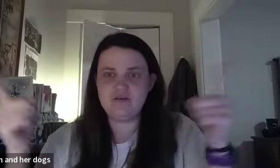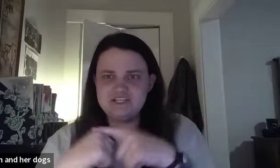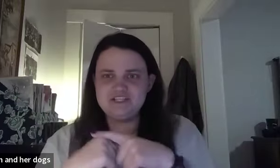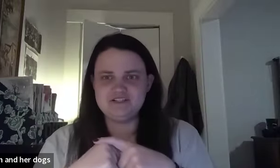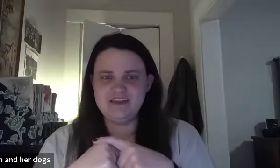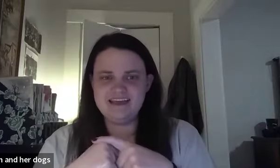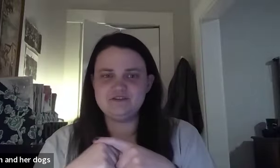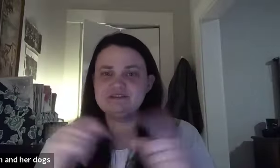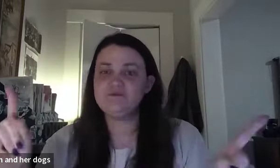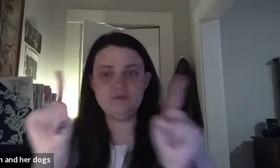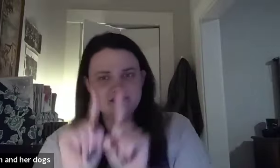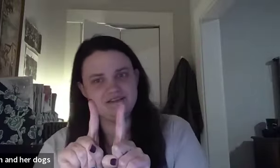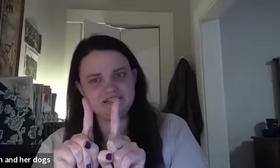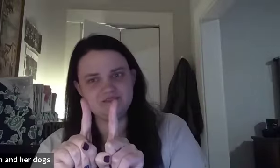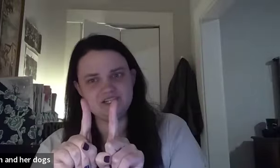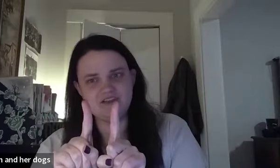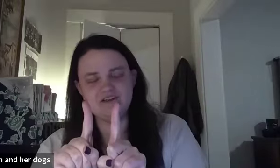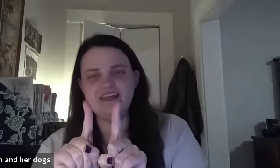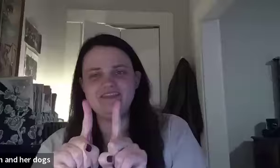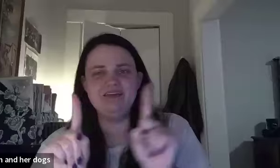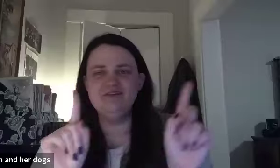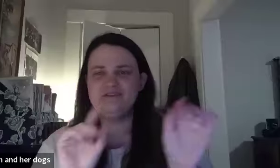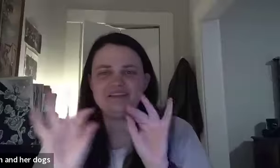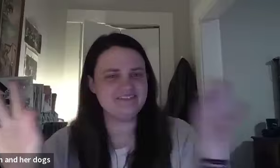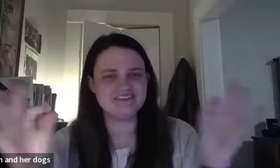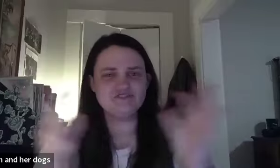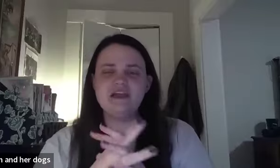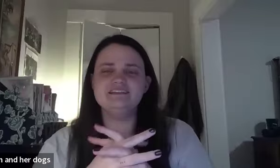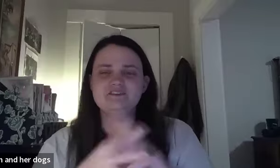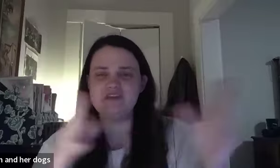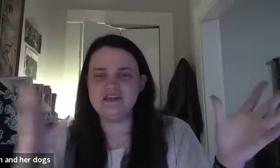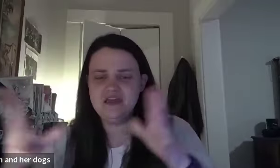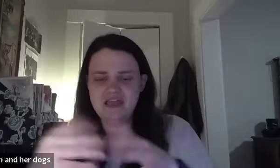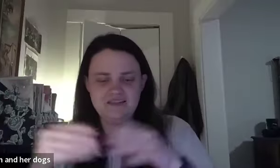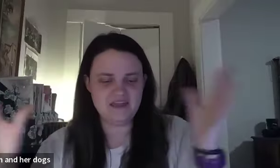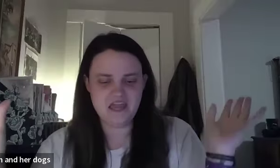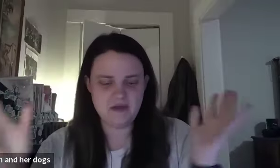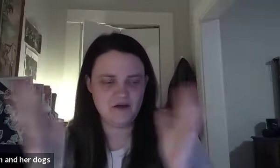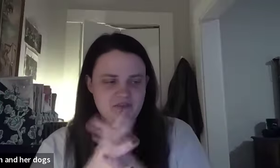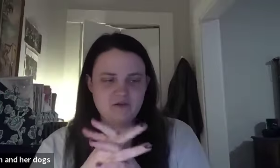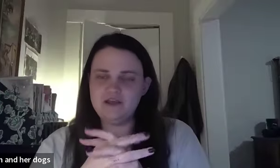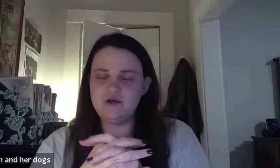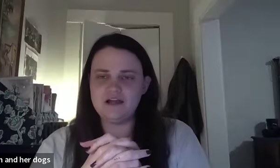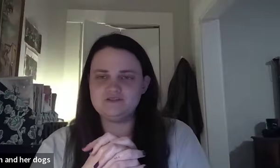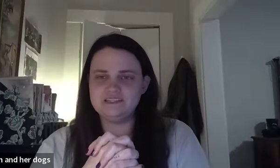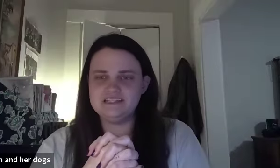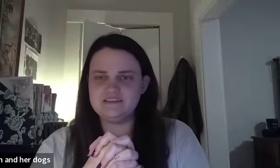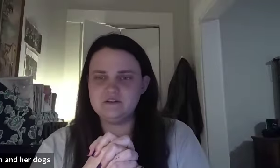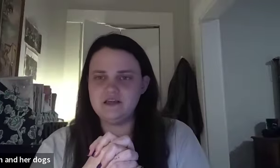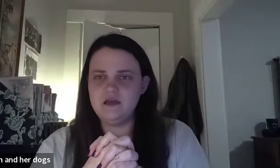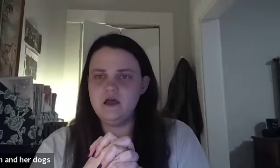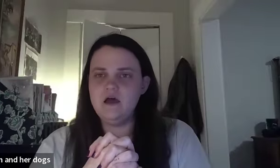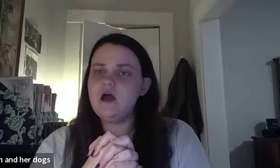not register that. And so I was like, well, we'll stand next to each other. And then we were like, this is great. Until then, it like came out that like our actual dates, and they were like,